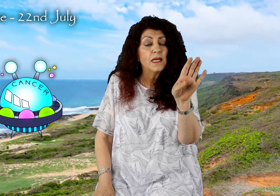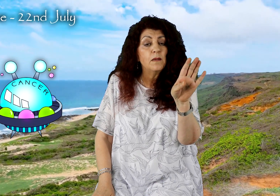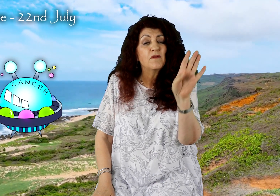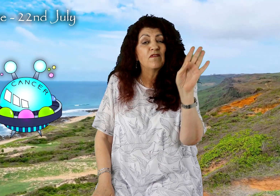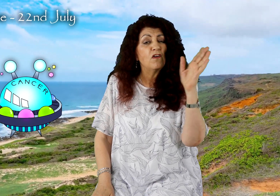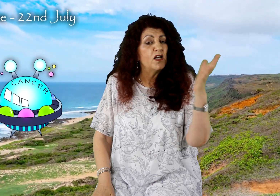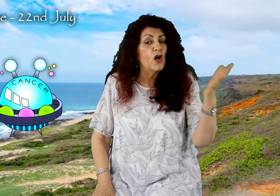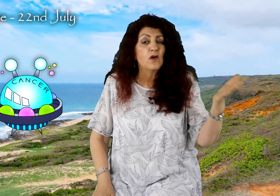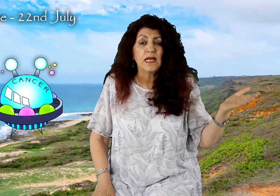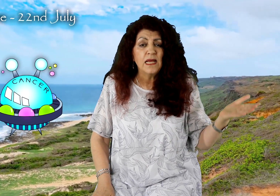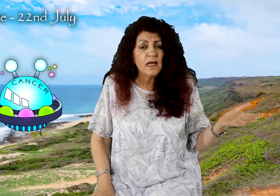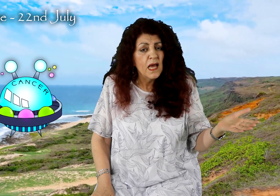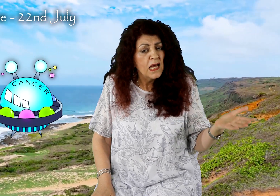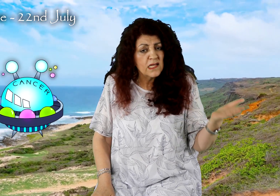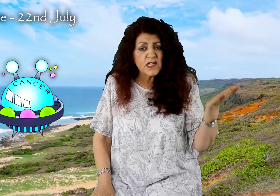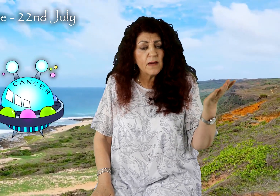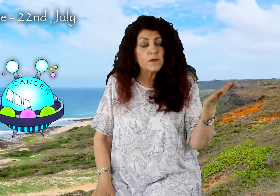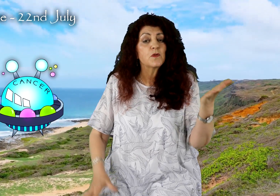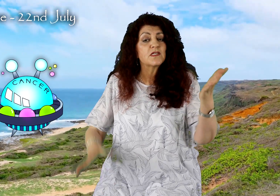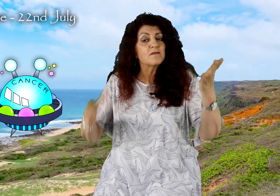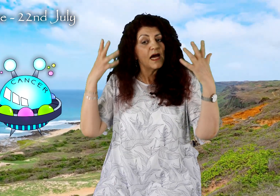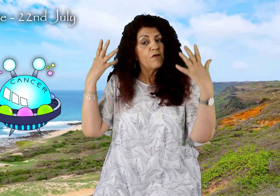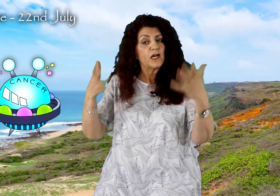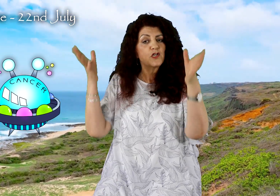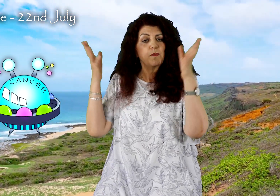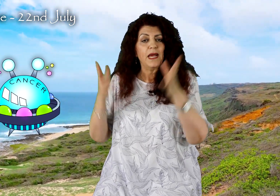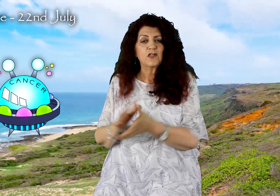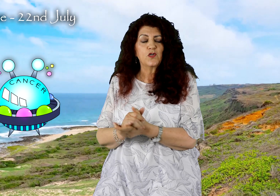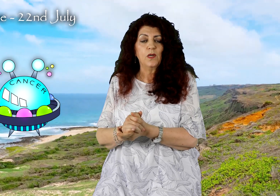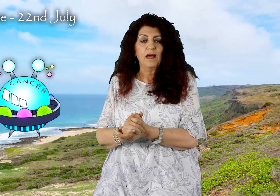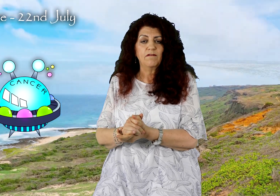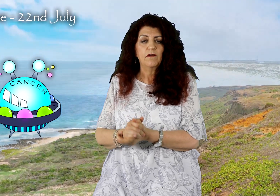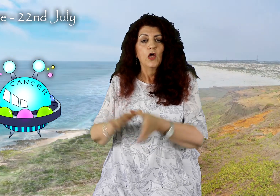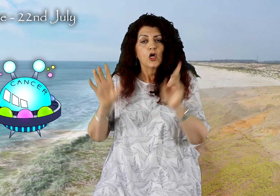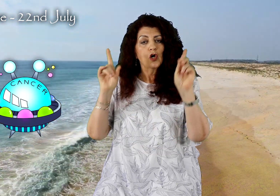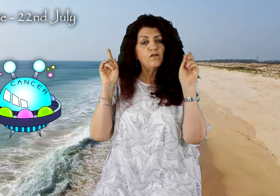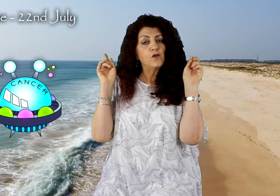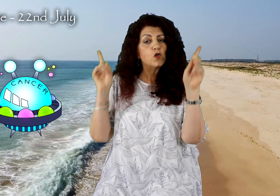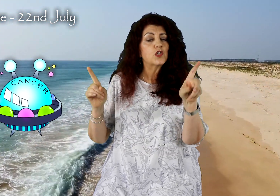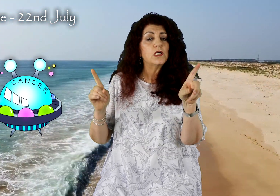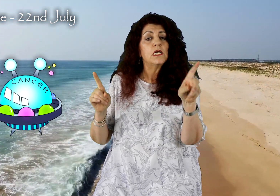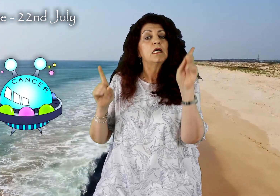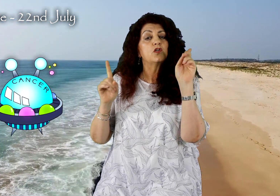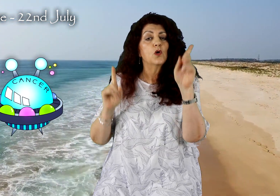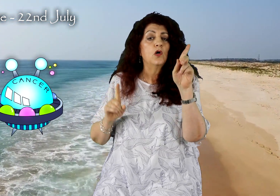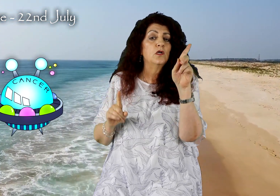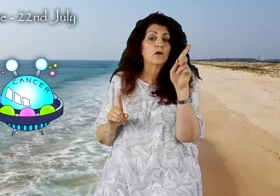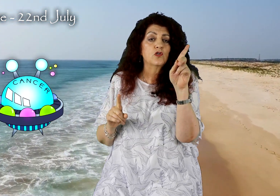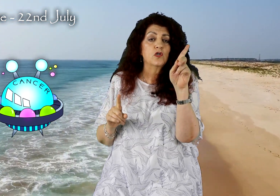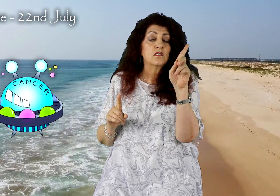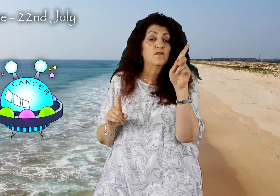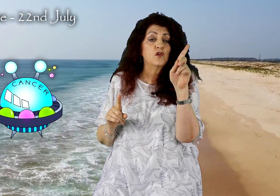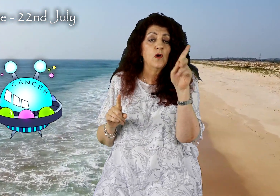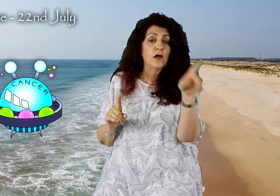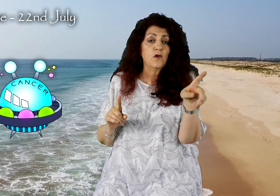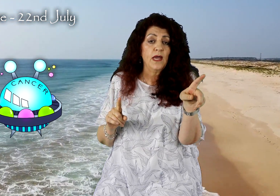but very lonely. It's time to put some direction back into your life. Confusion is your only alternative, and you know how you hate